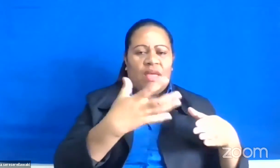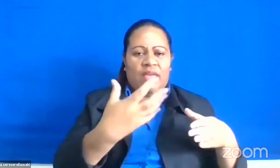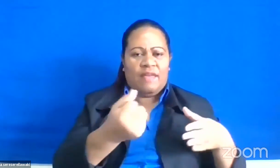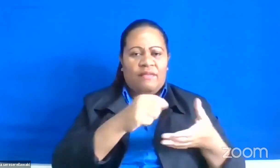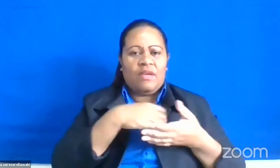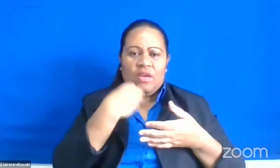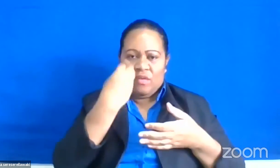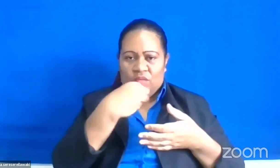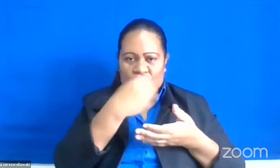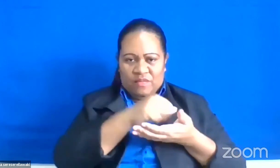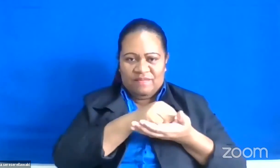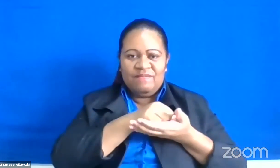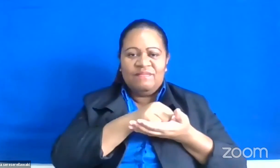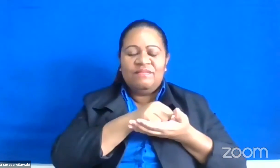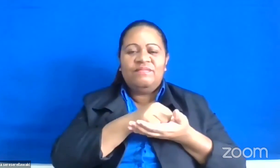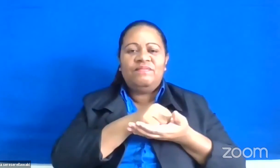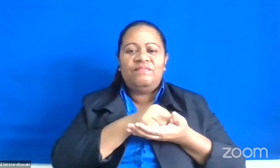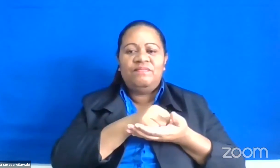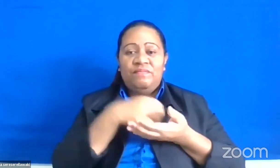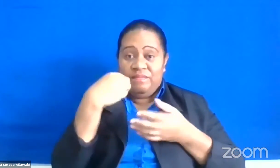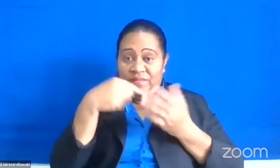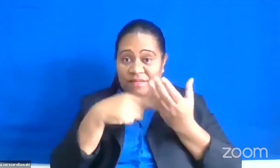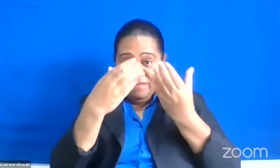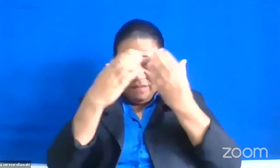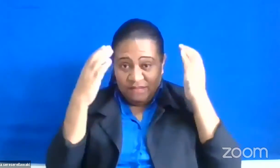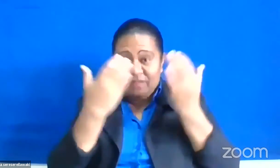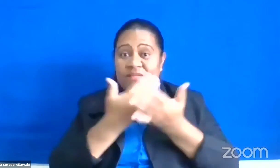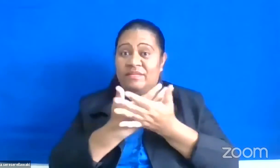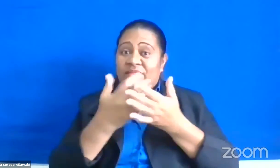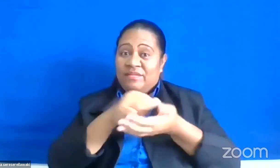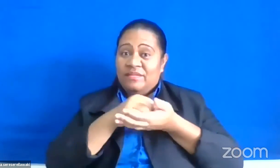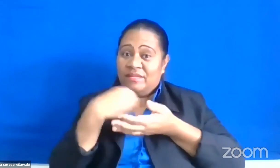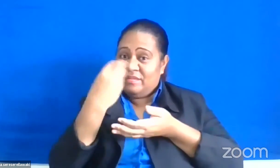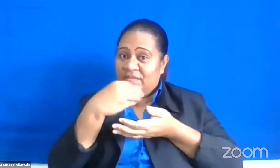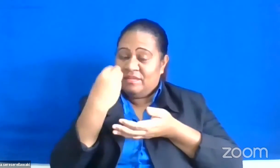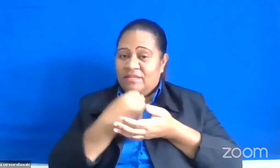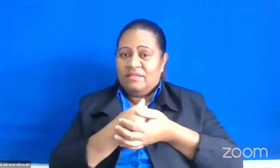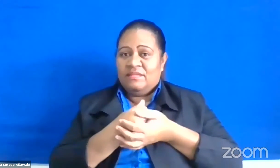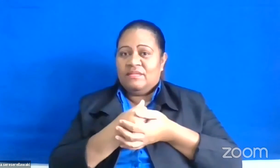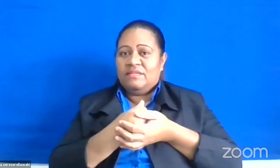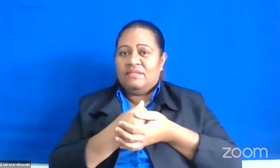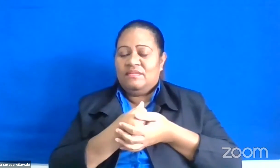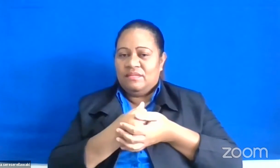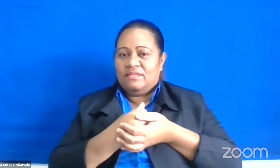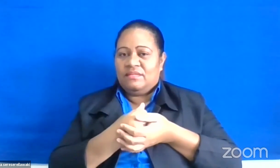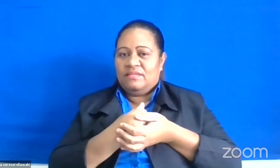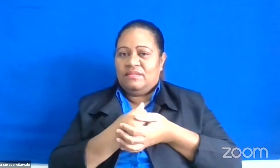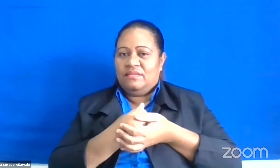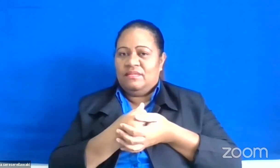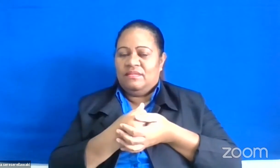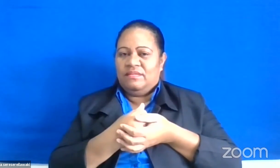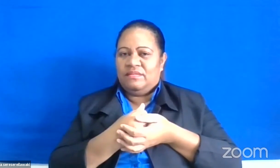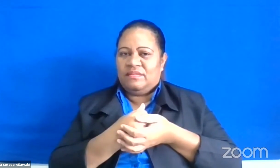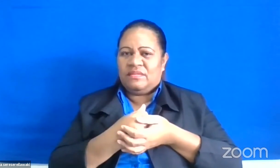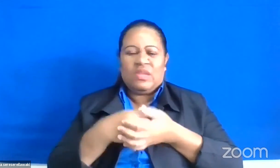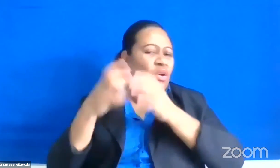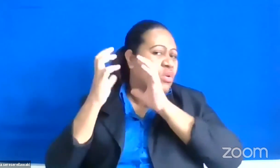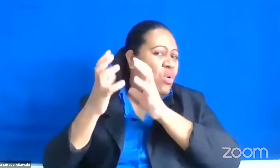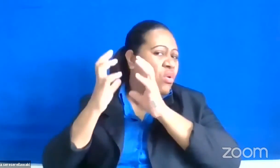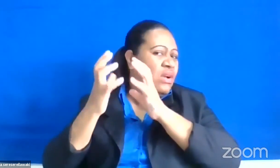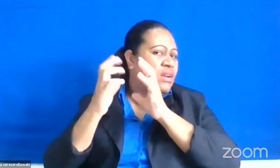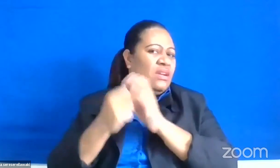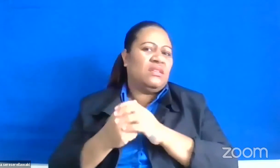the main staple food uh is uh pulaka or swam taro uh and coconut and fish this is a part of